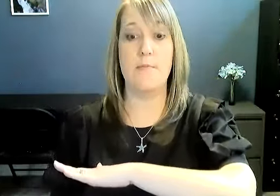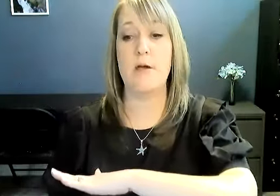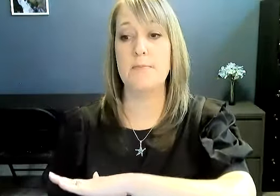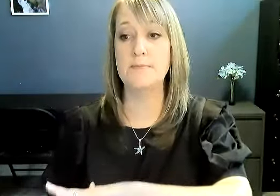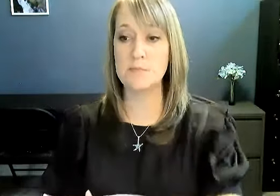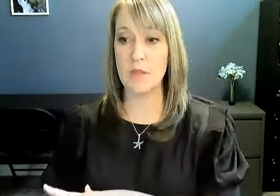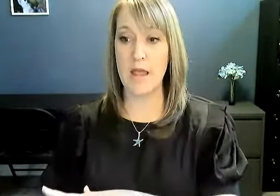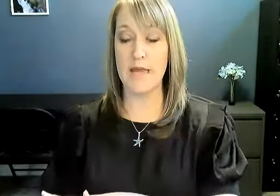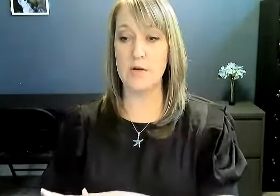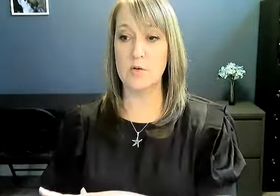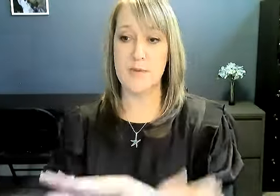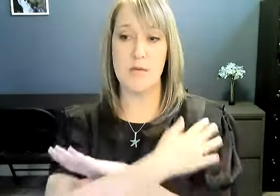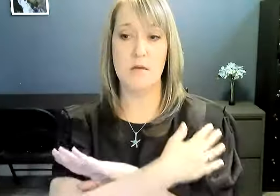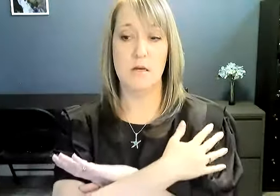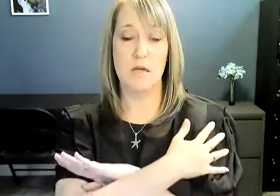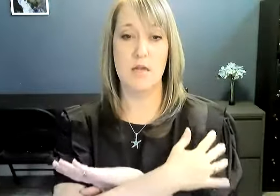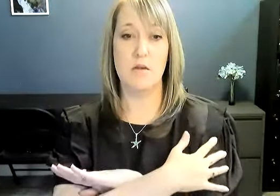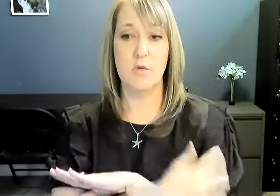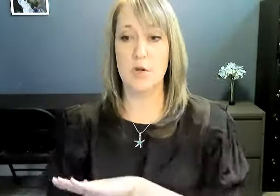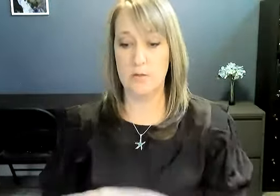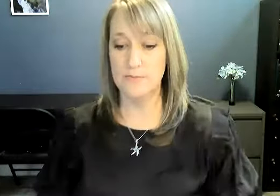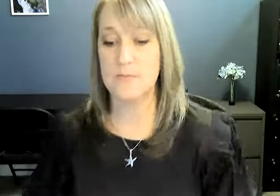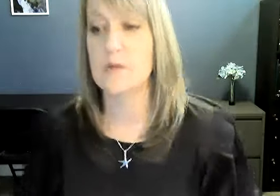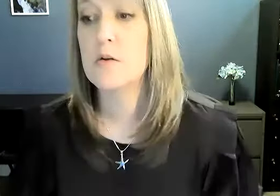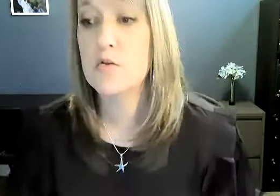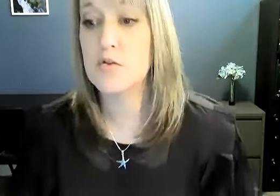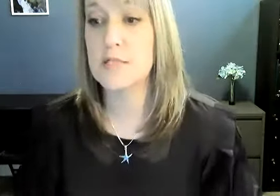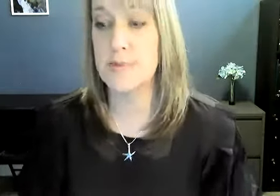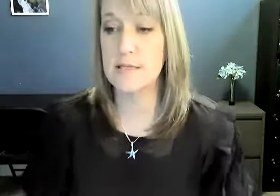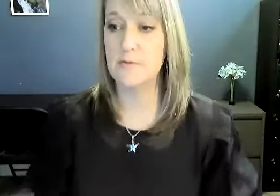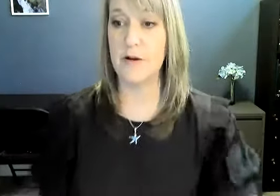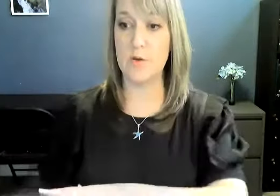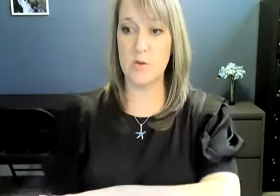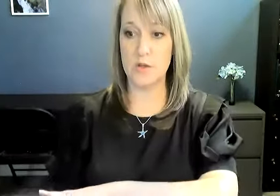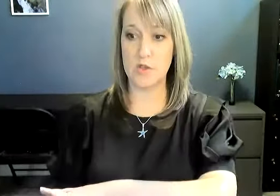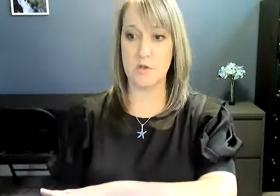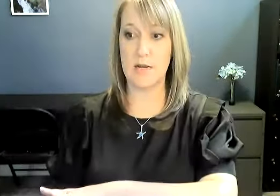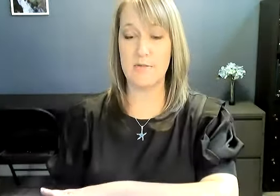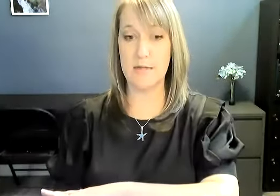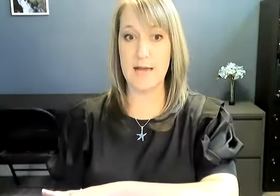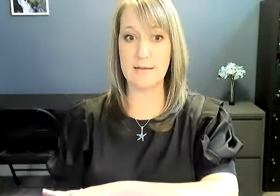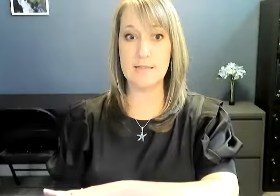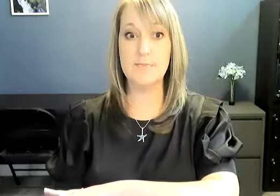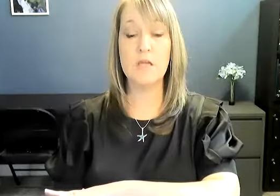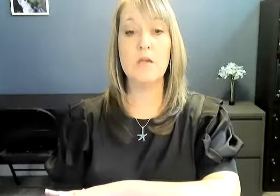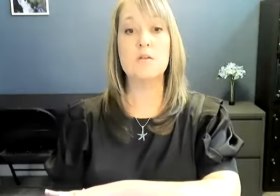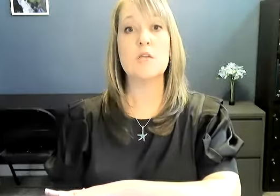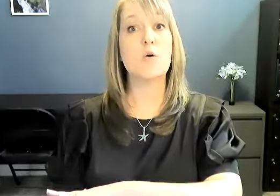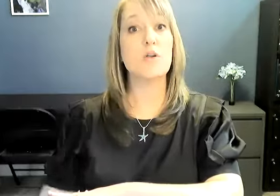Okay, and it'll be again, your neutral space in front of you with your shoulder kind of relaxed. So your